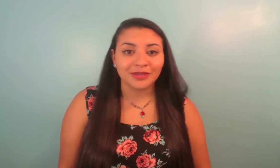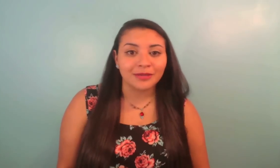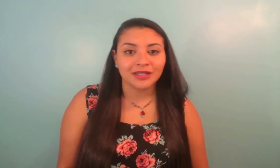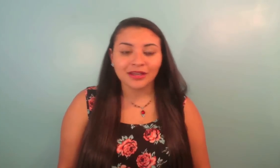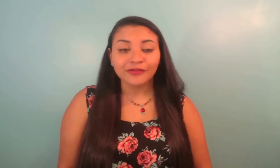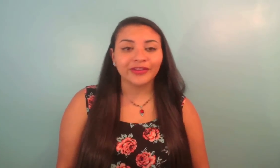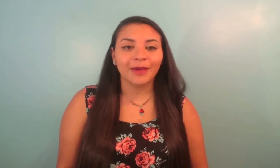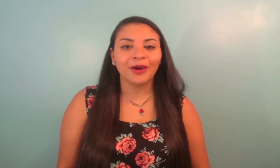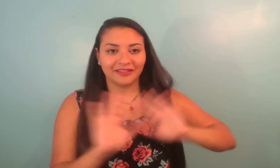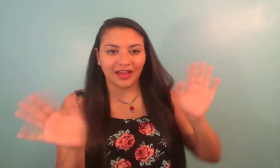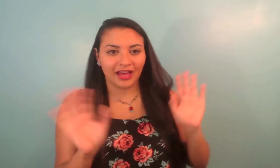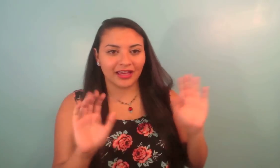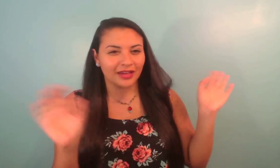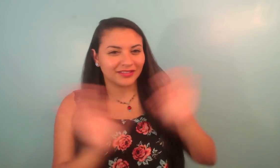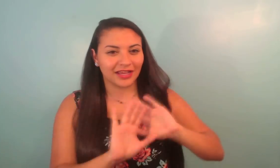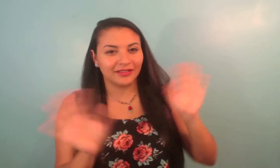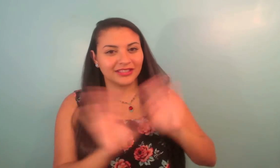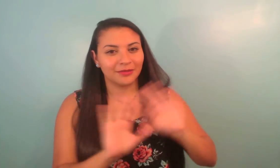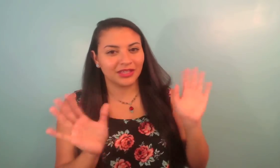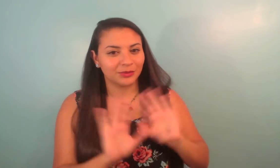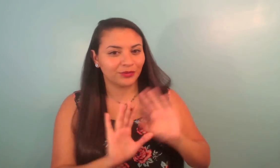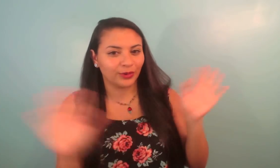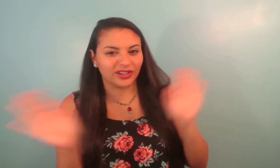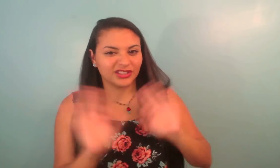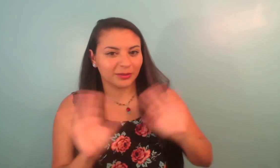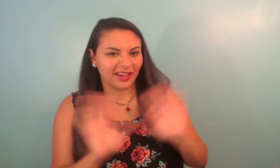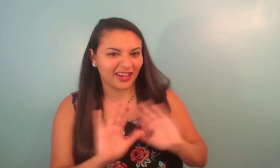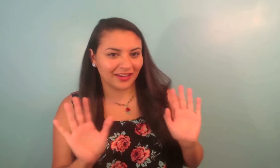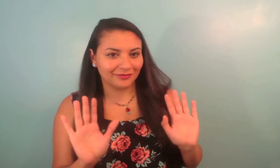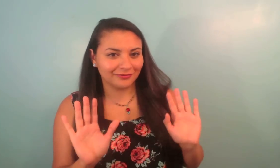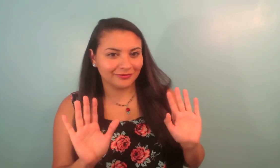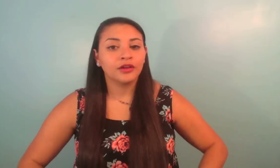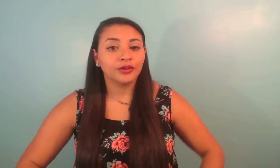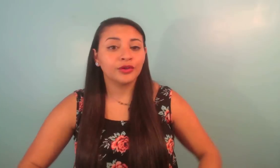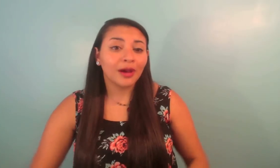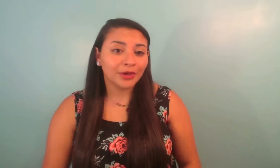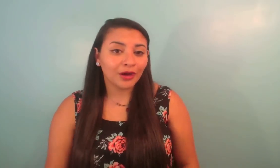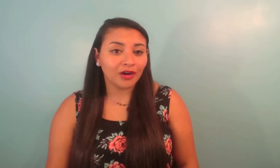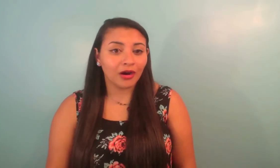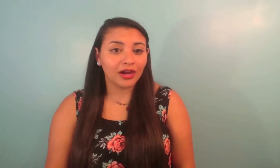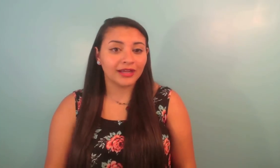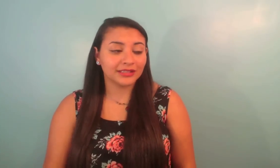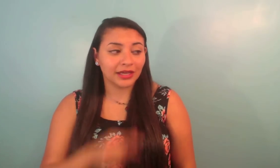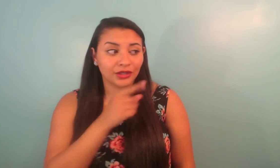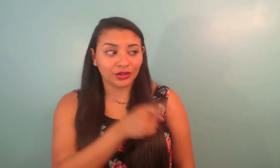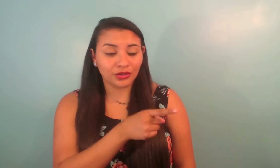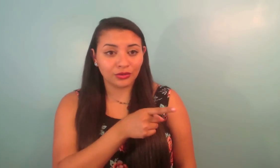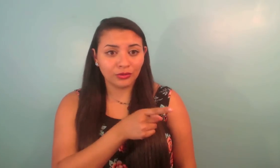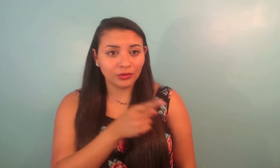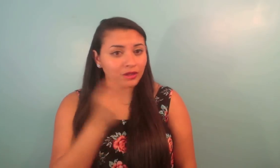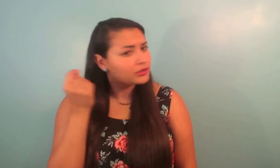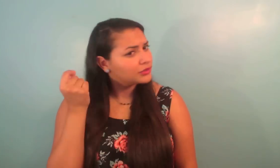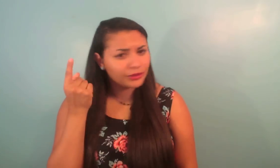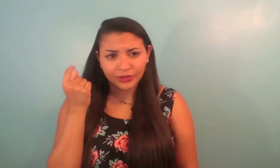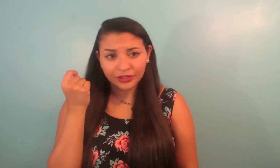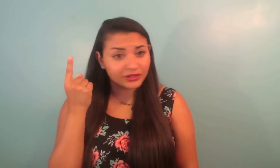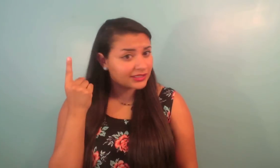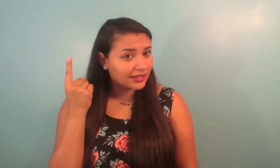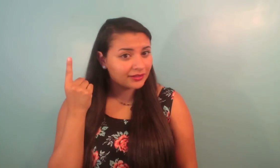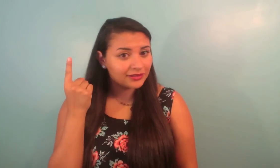baby. For that part, I kind of sign the same thing as before, shake my hand. You got me all wrong, I signed you. Don't understand. This